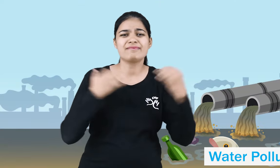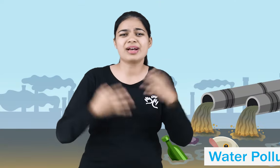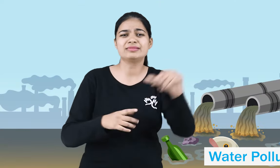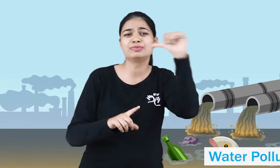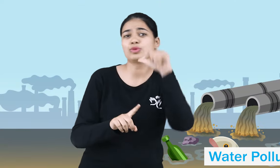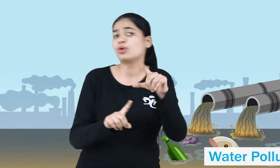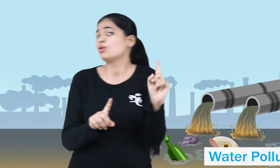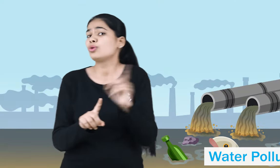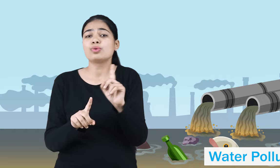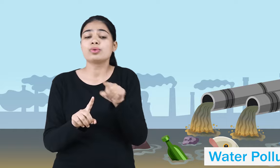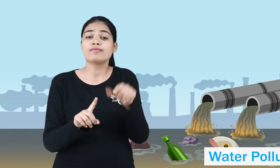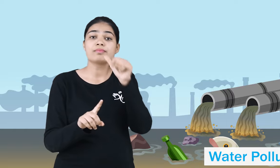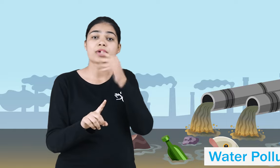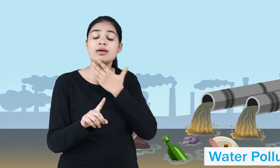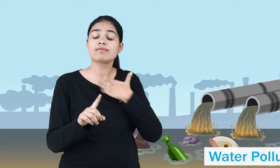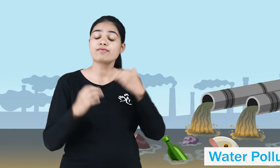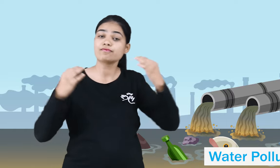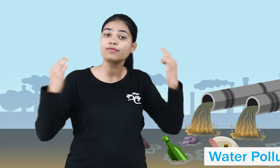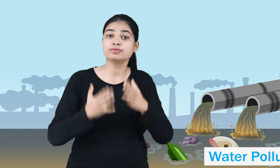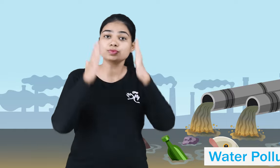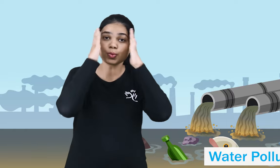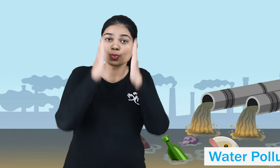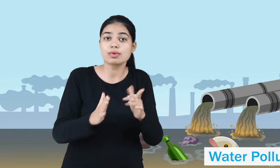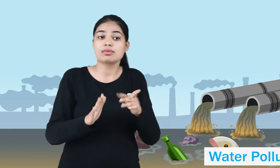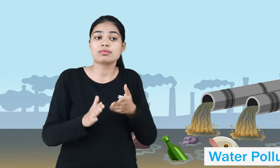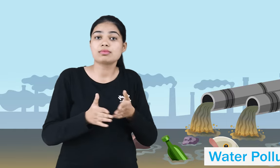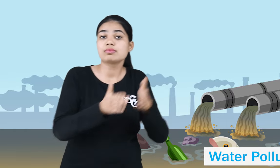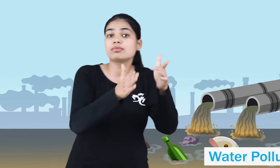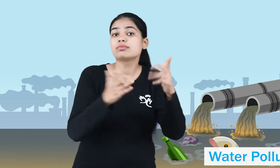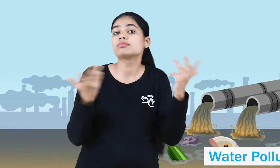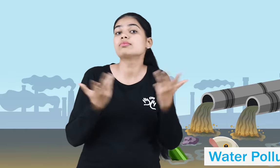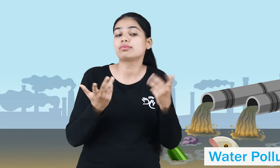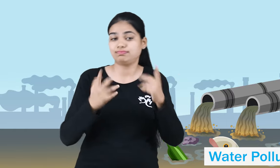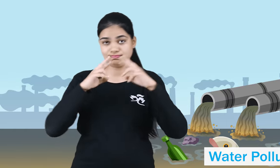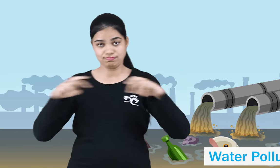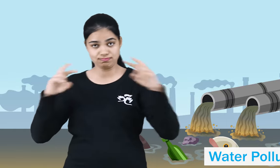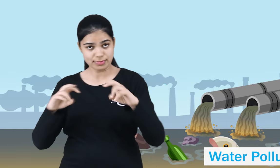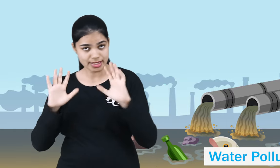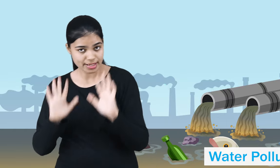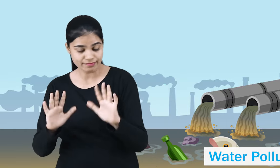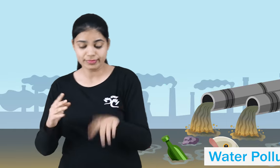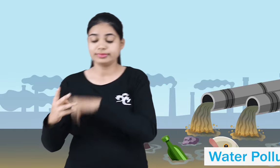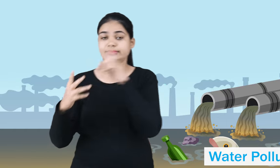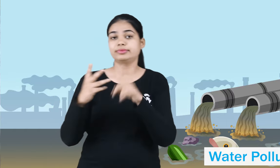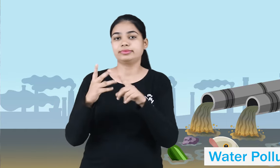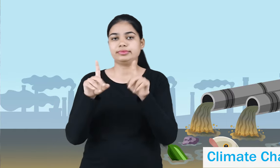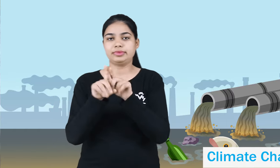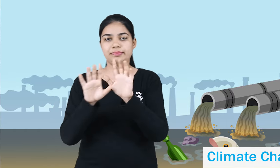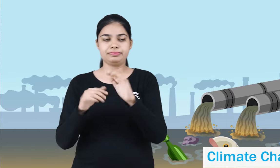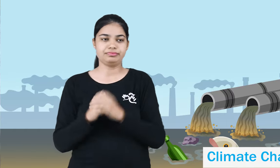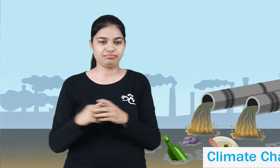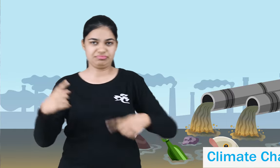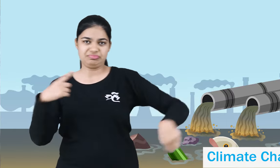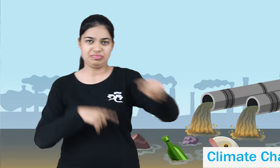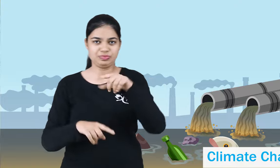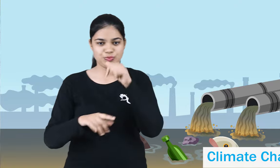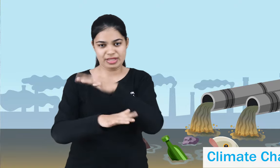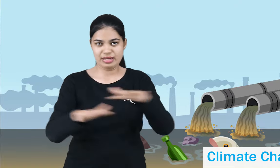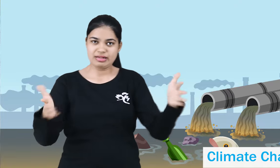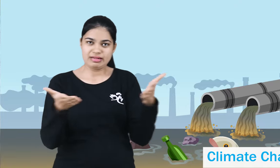wastes, chemicals resulting in contaminated water. We have some ways to tackle this as well. Third is climate change. Our rivers are getting drained